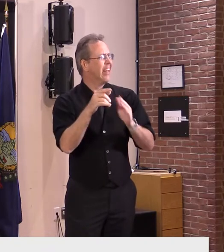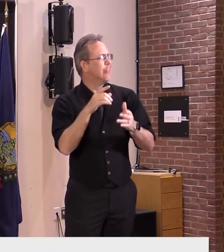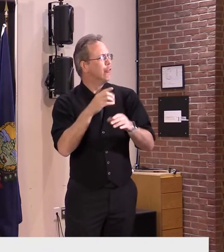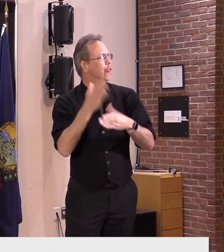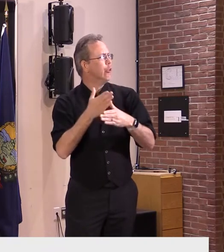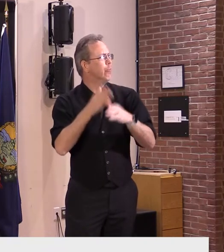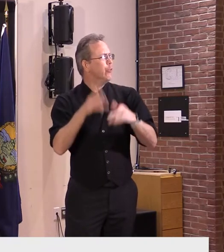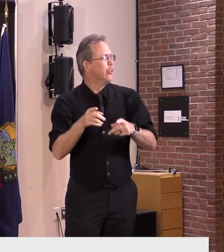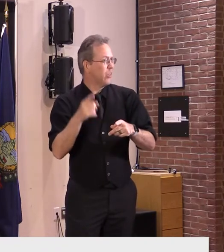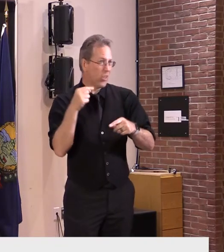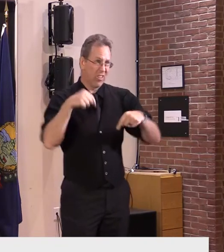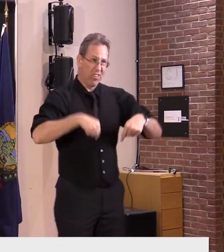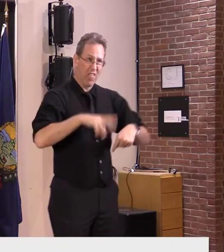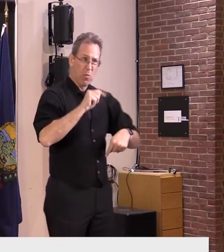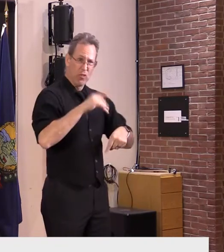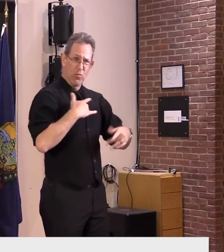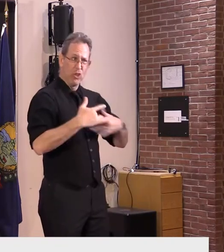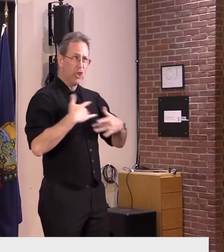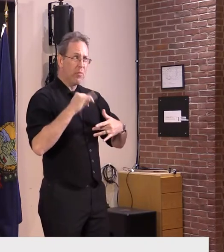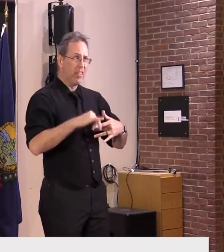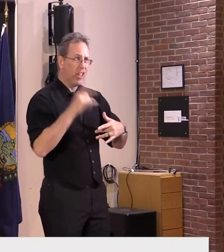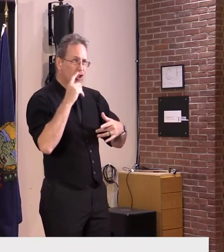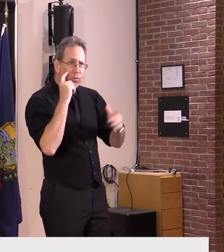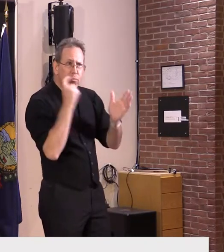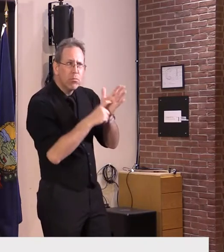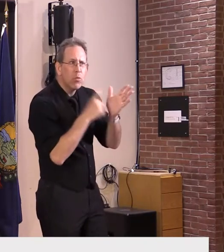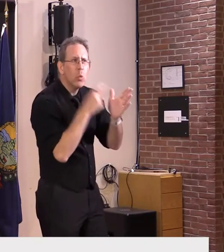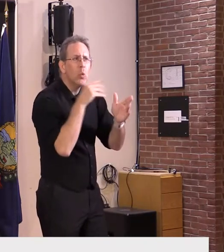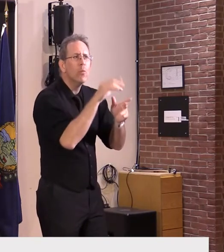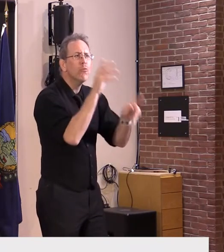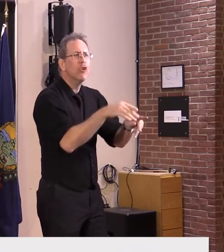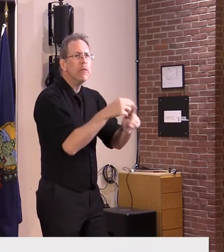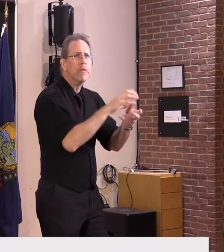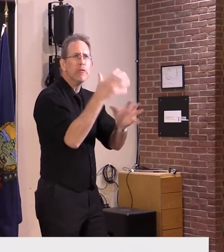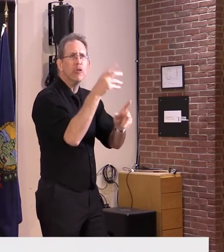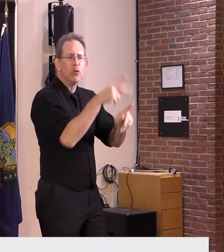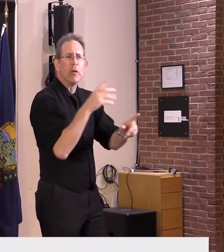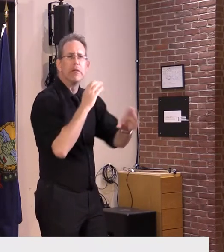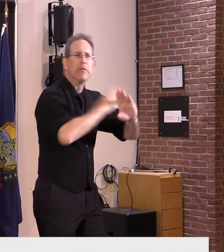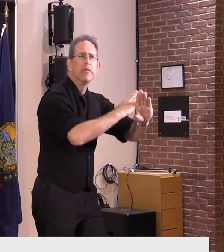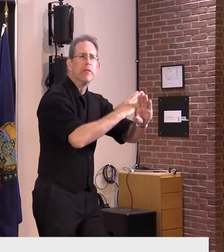to identify potential problems and prevent something like this from happening?